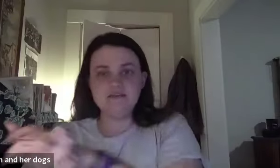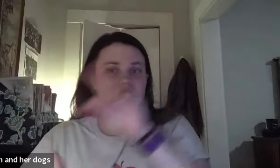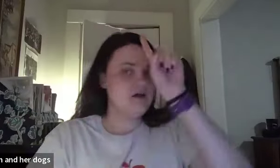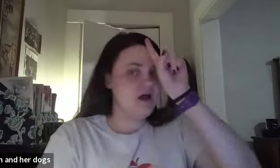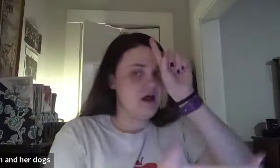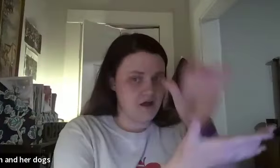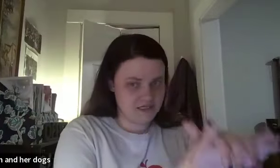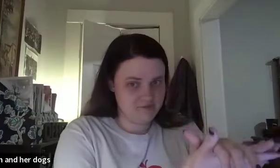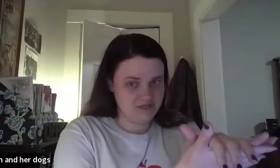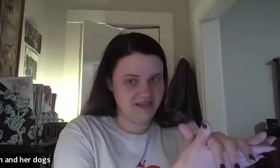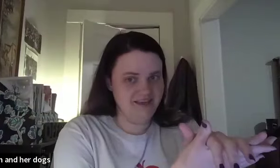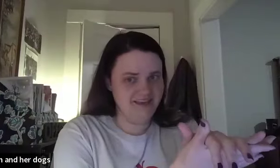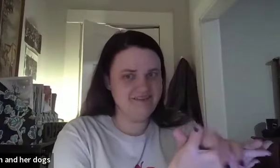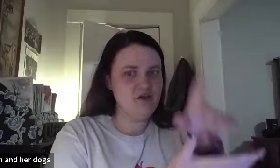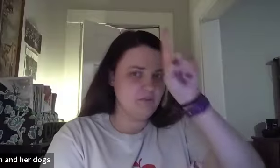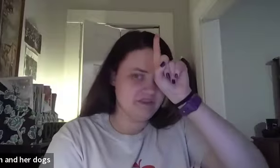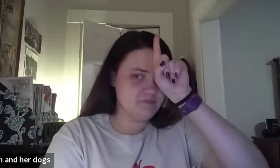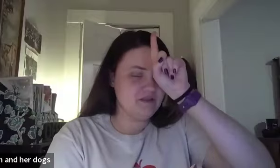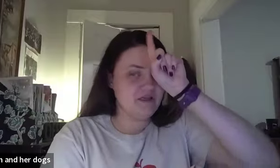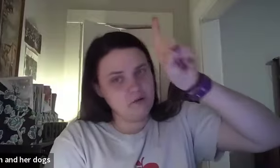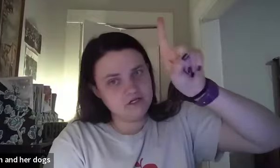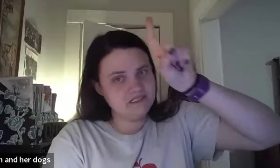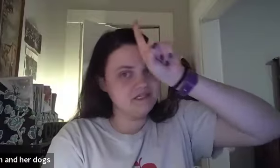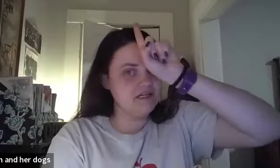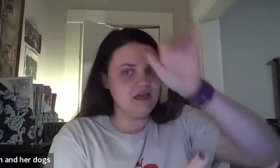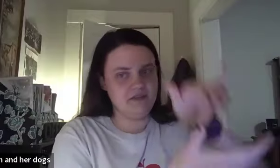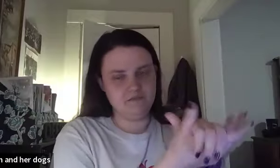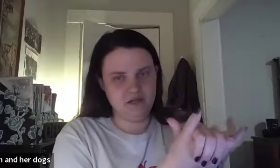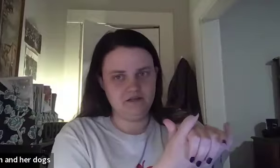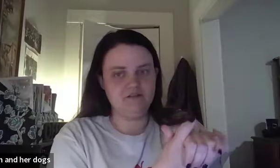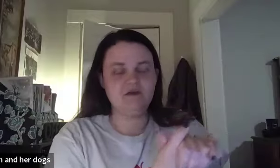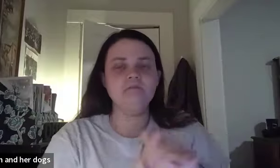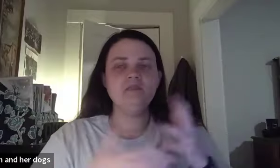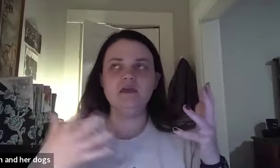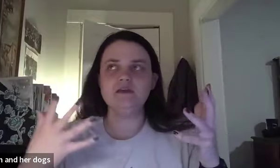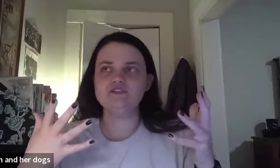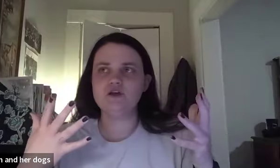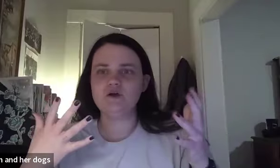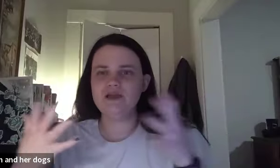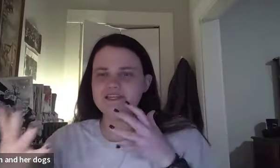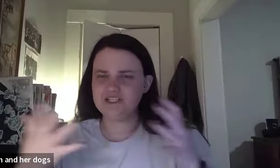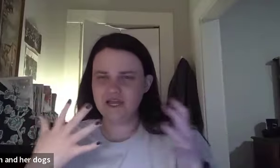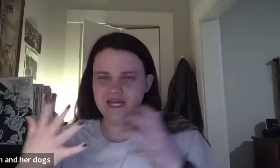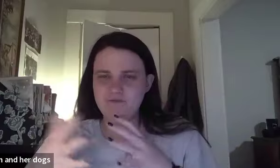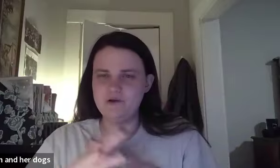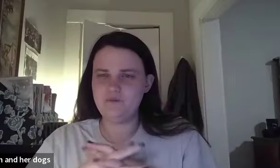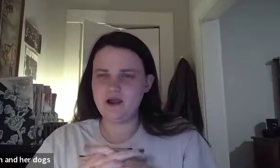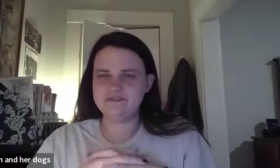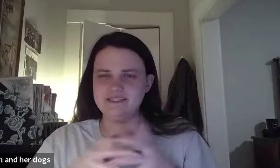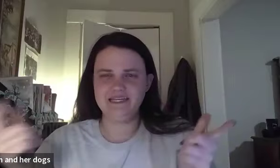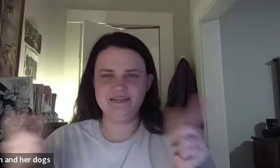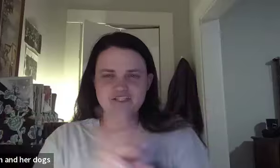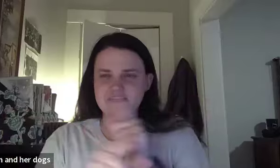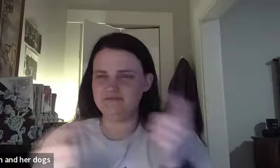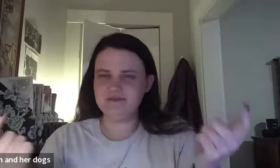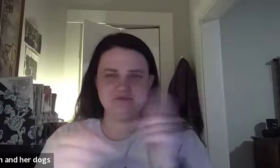believe husband, with this being like a person and then married to them. So it's just kind of one where I've seen it